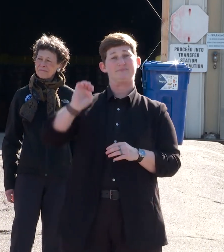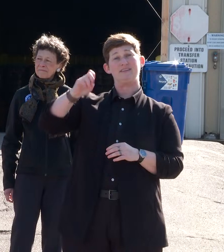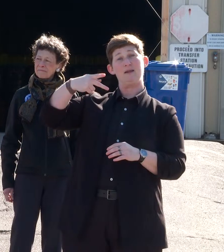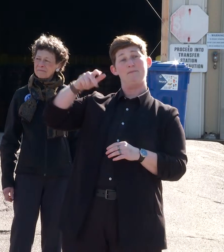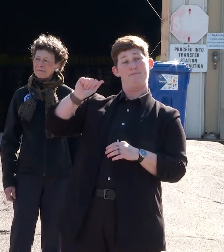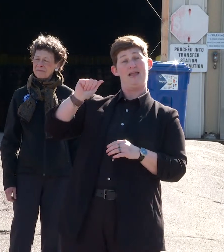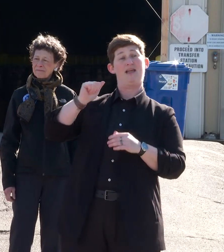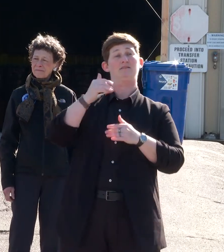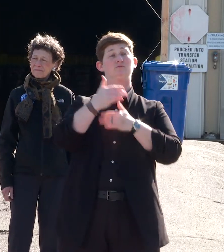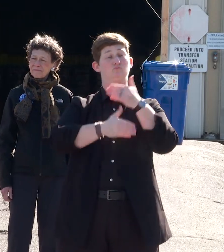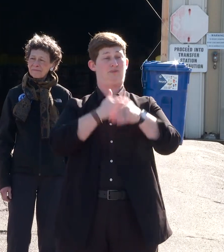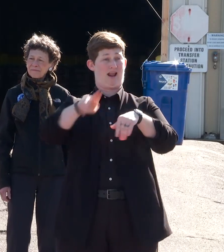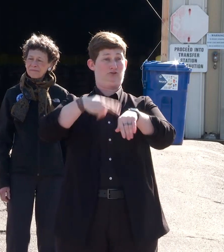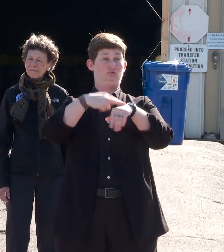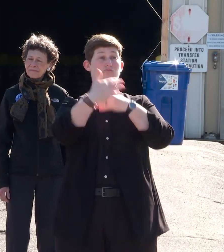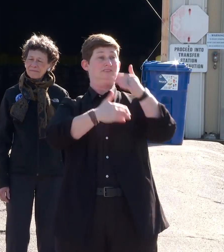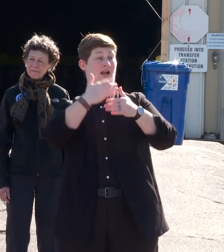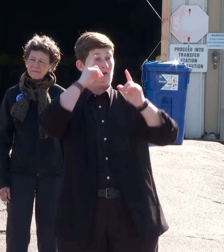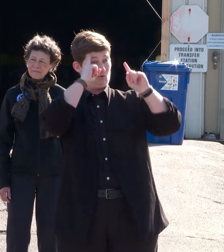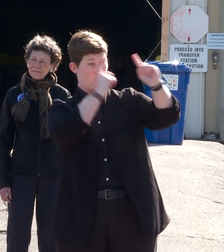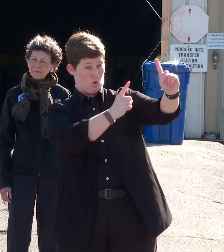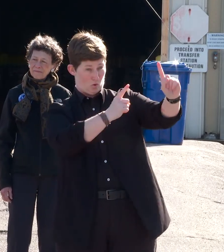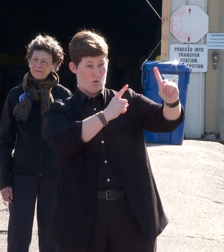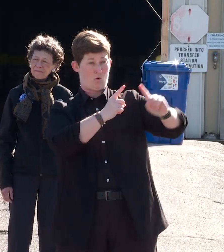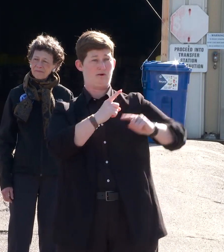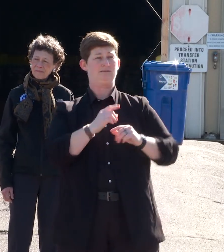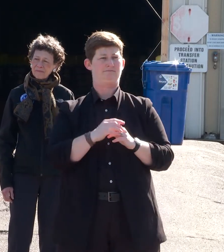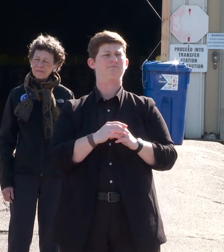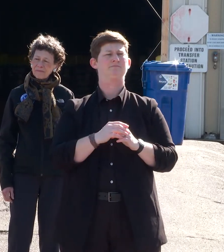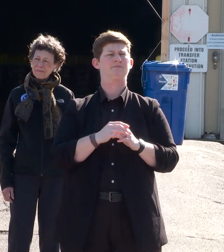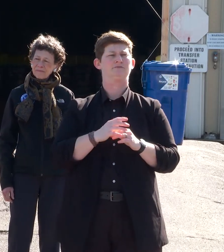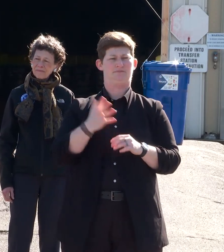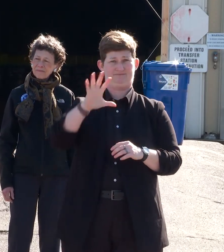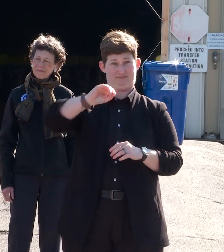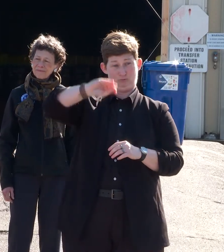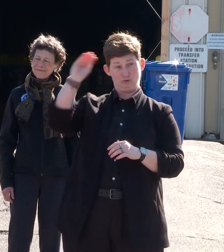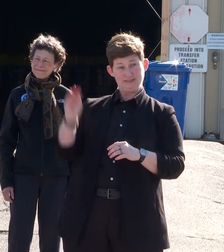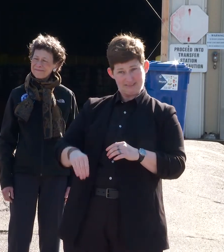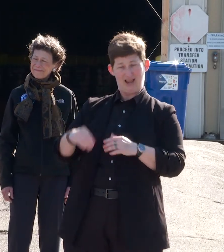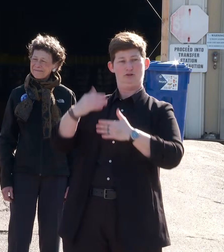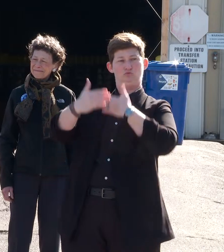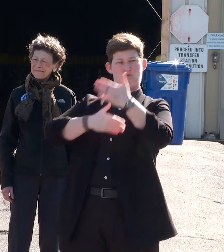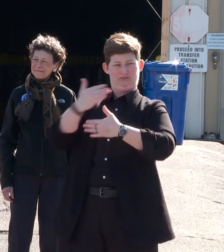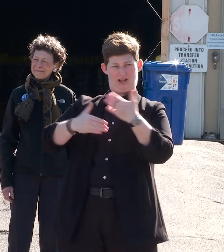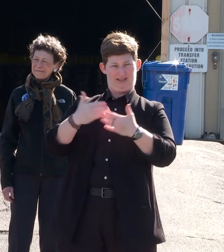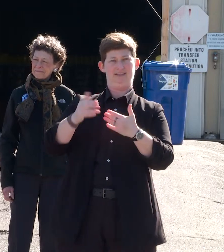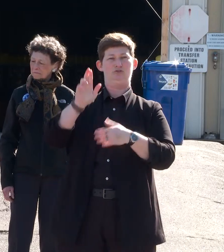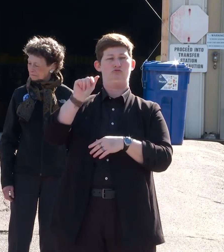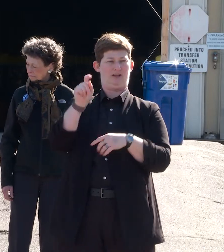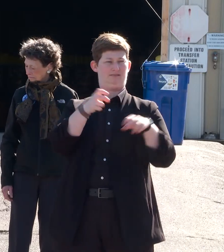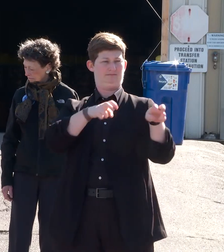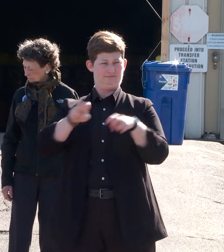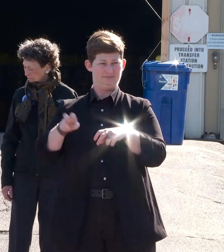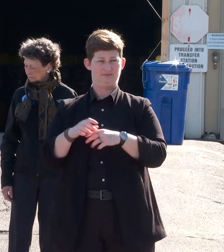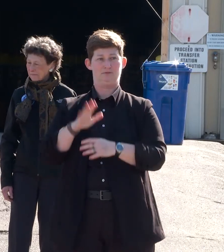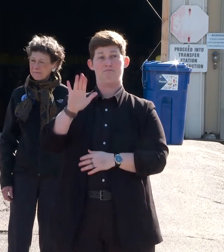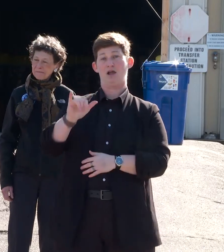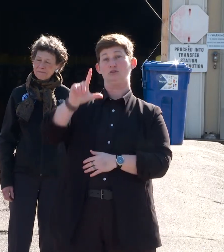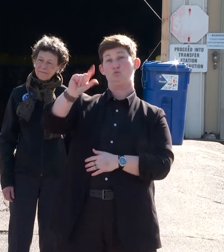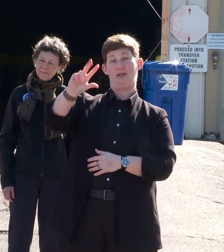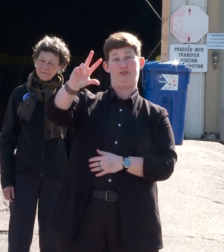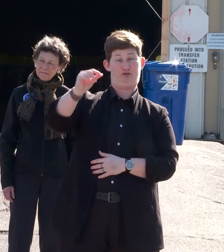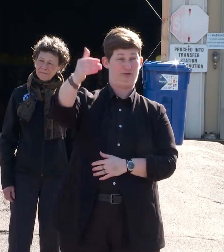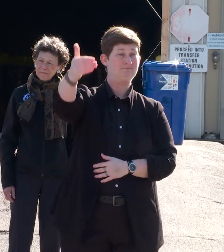overall recycling rate to 50% by 2030. So I'm really looking forward to touring the facility, learning more about the